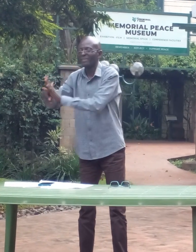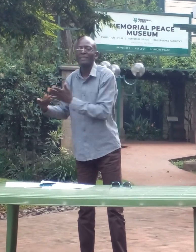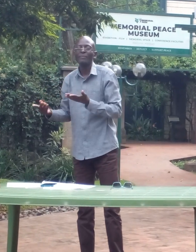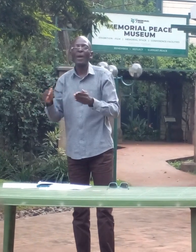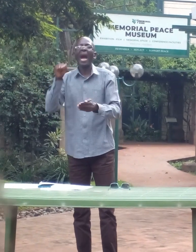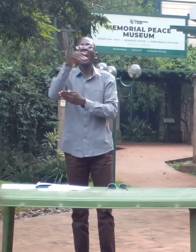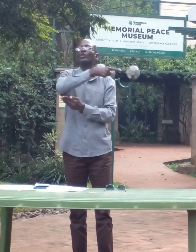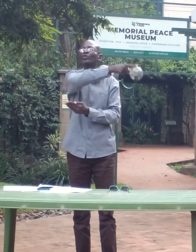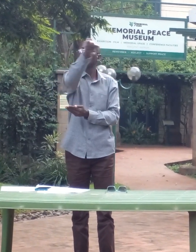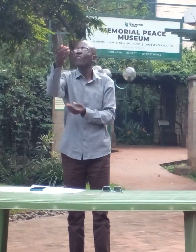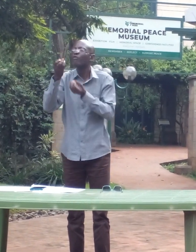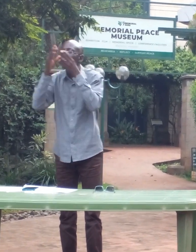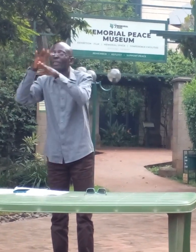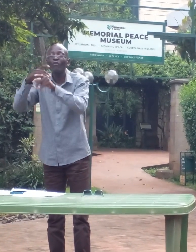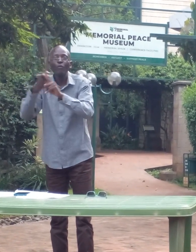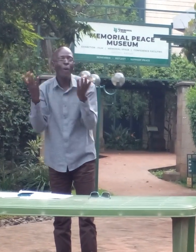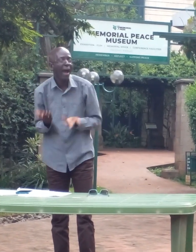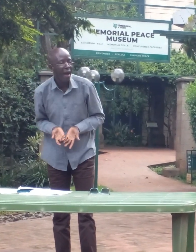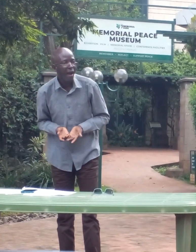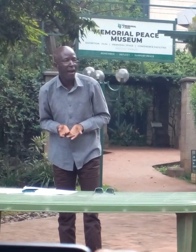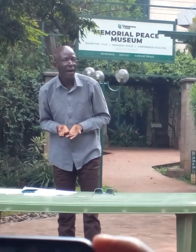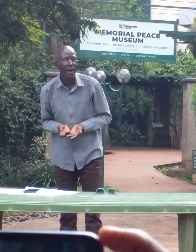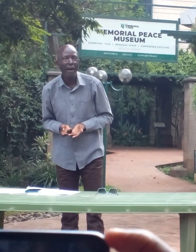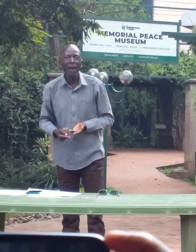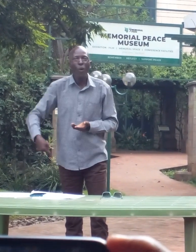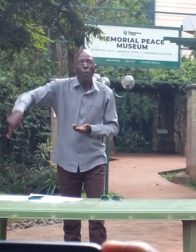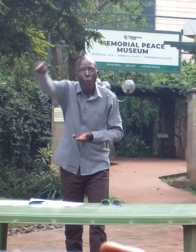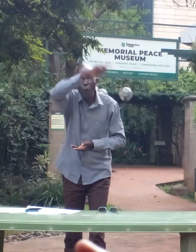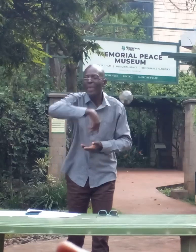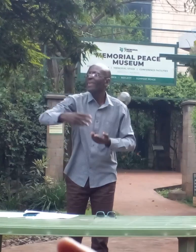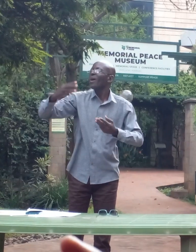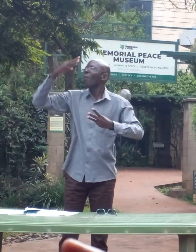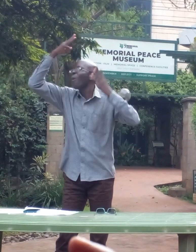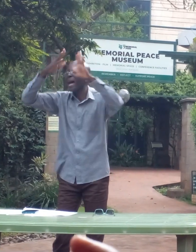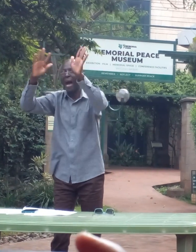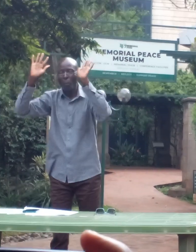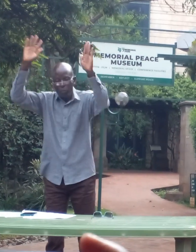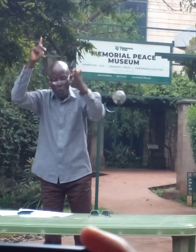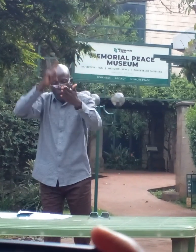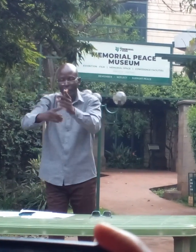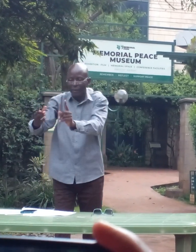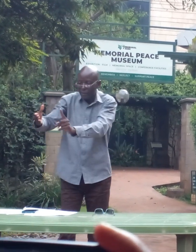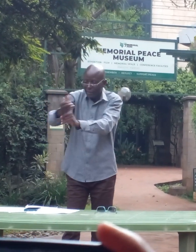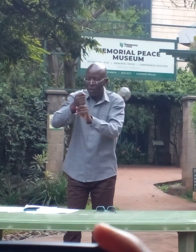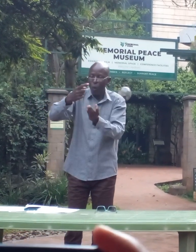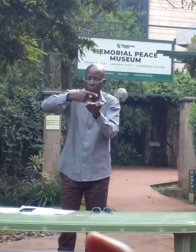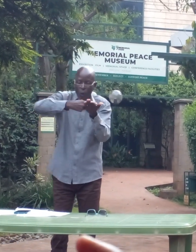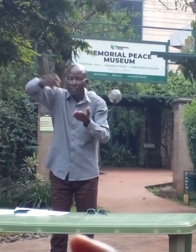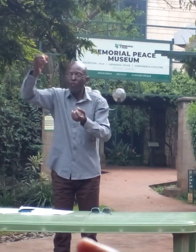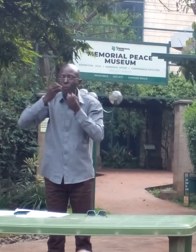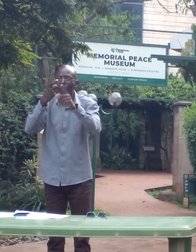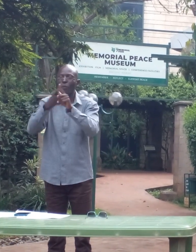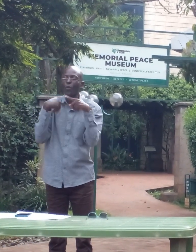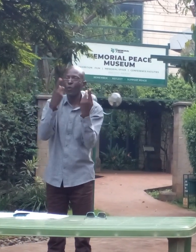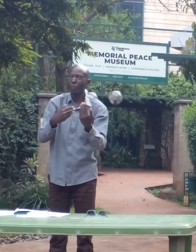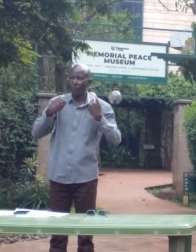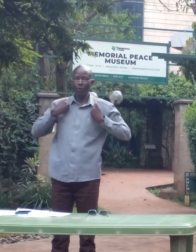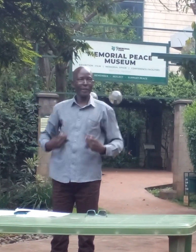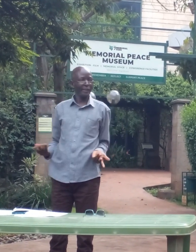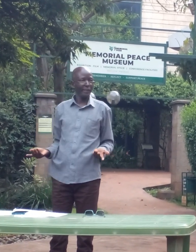and the system wasn't there. So I was just asking, where did you get that information? So don't worry. The correct information is from